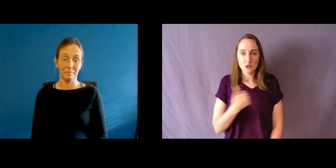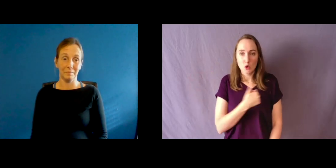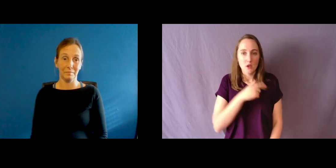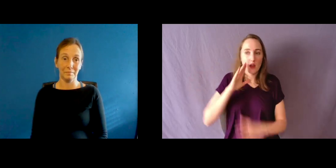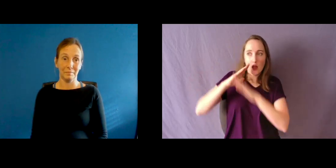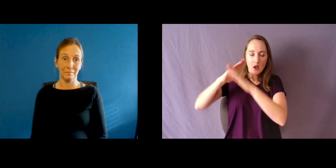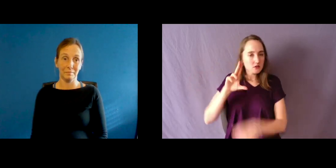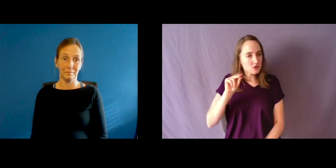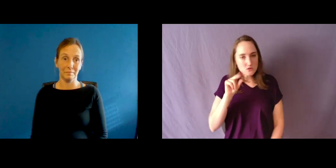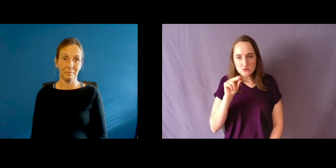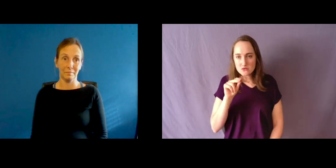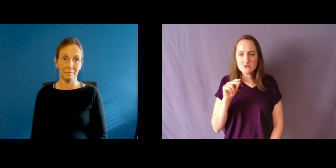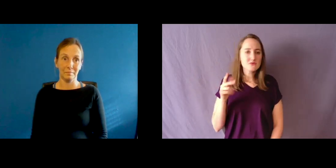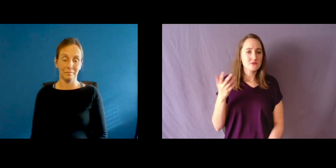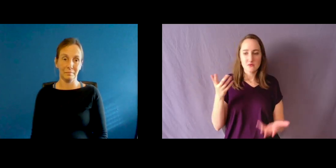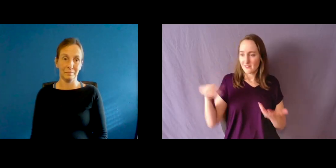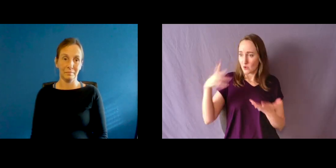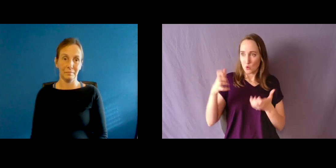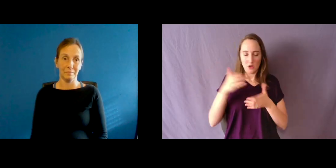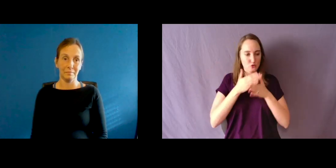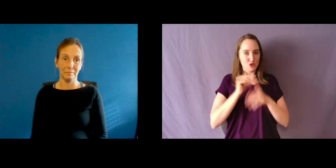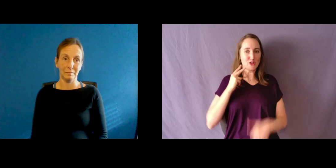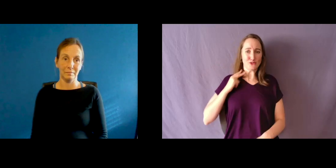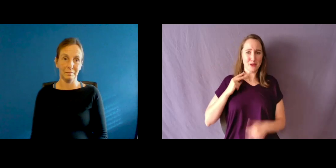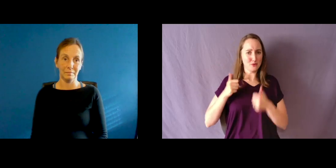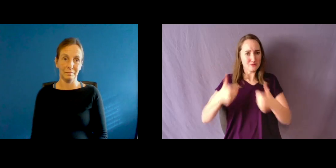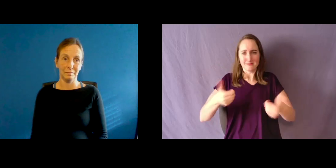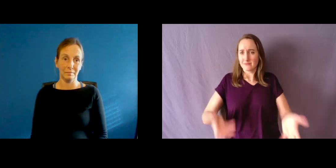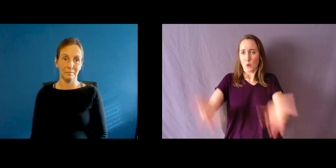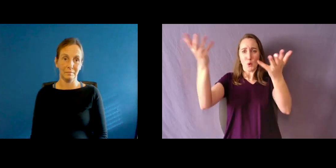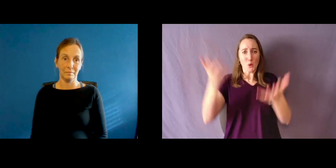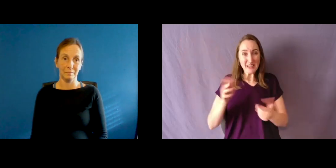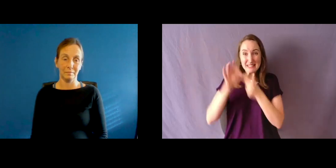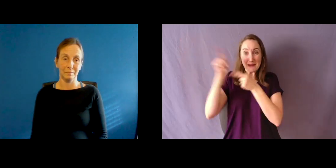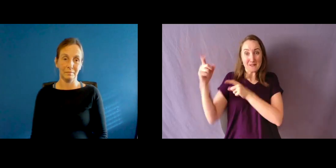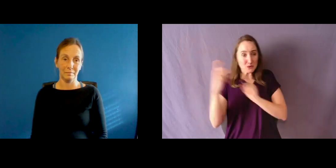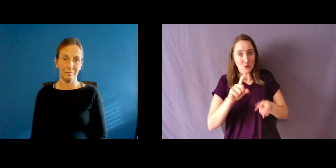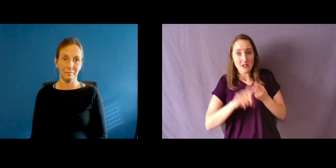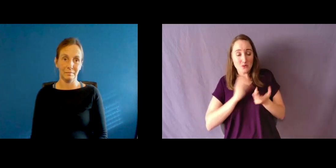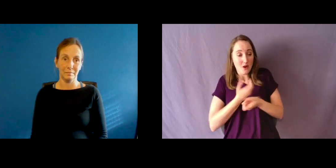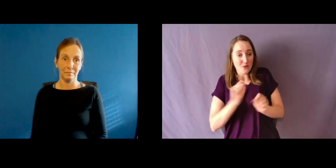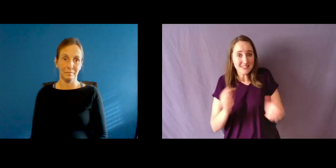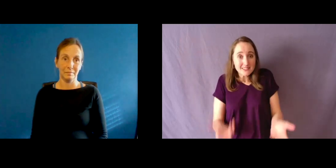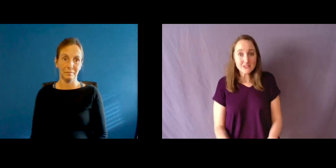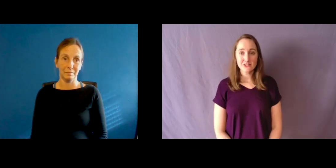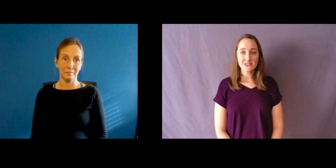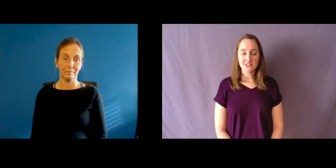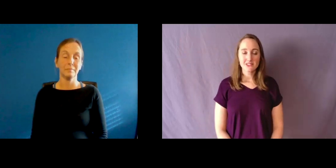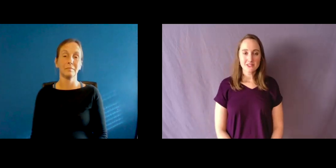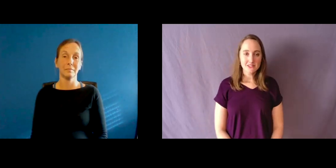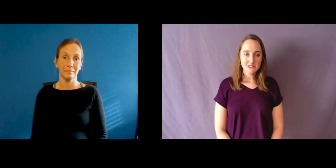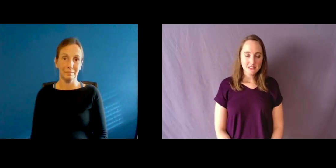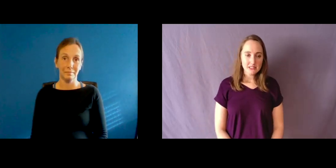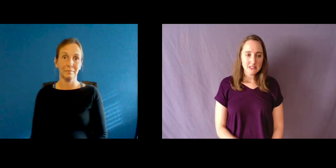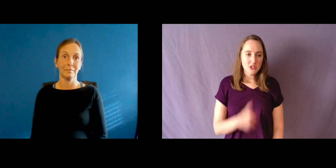stop anybody, from wanting to show the stripes, and especially if they donate, to our rescue. But it's really